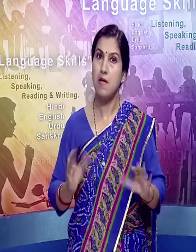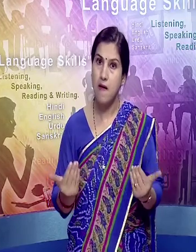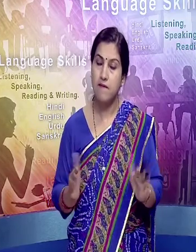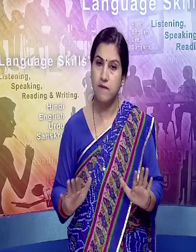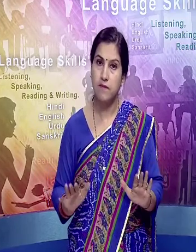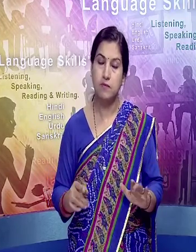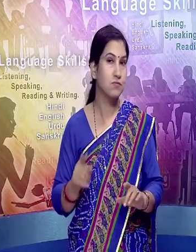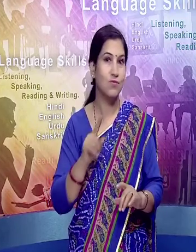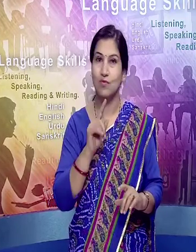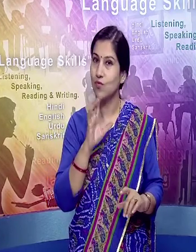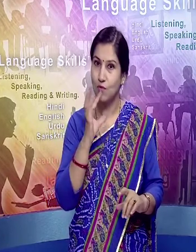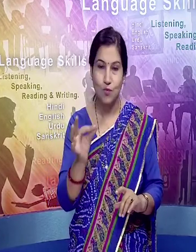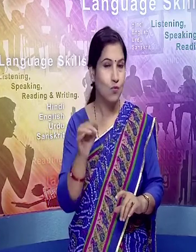Practically, it is not so.